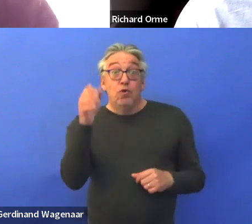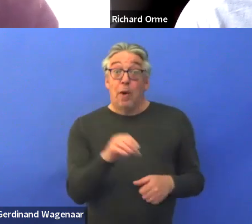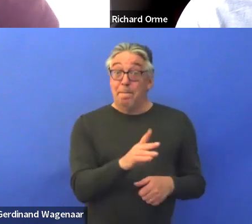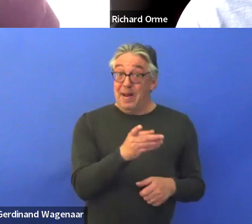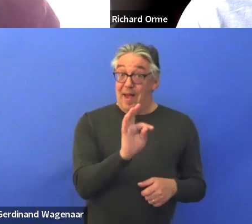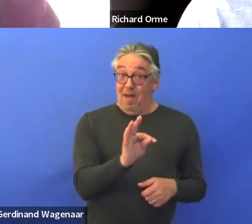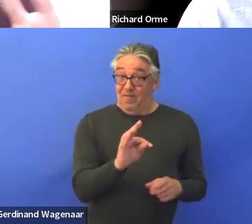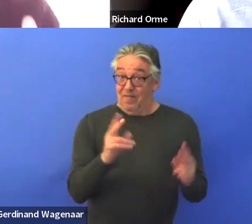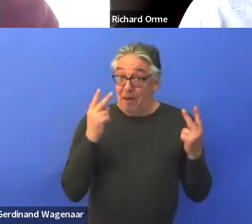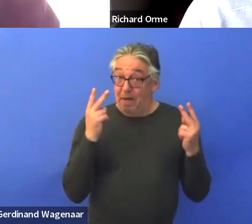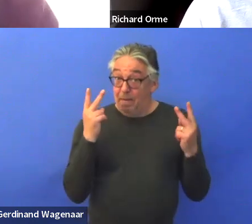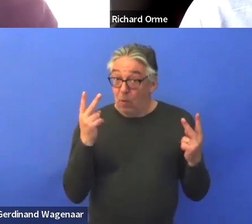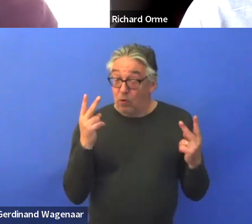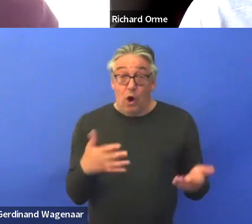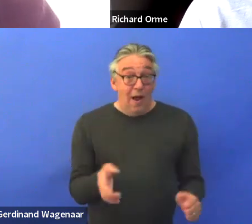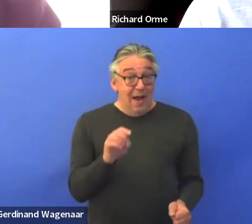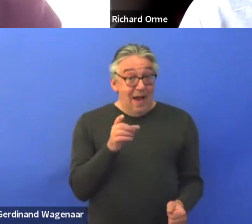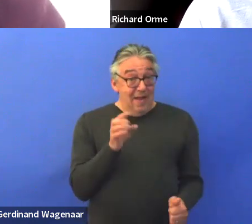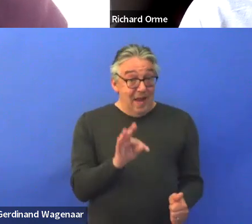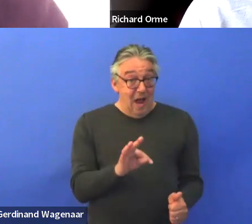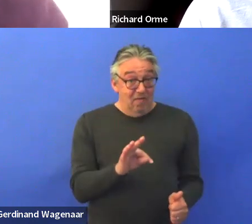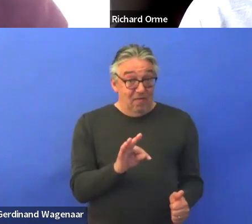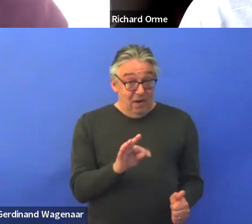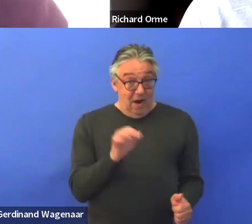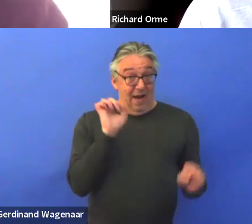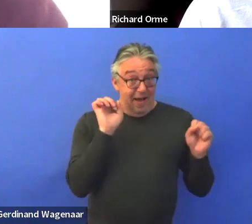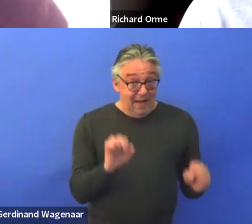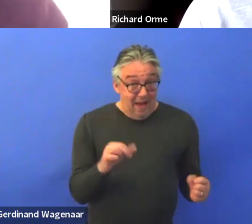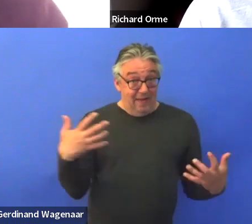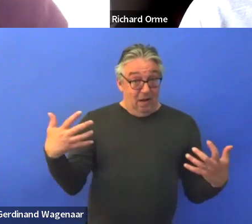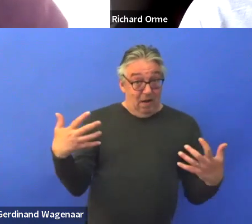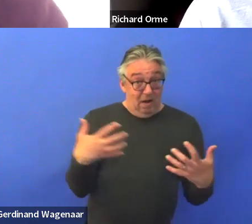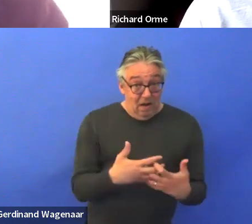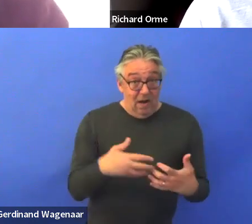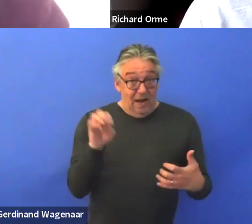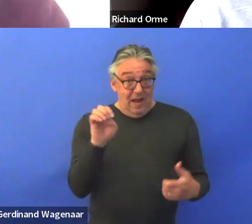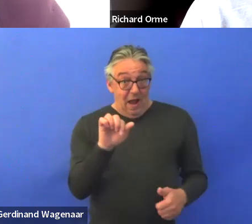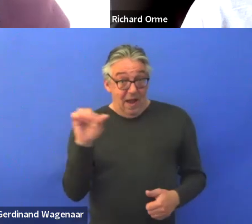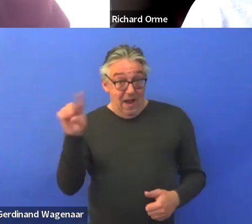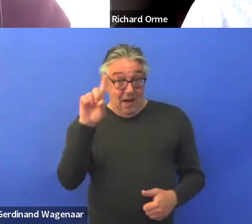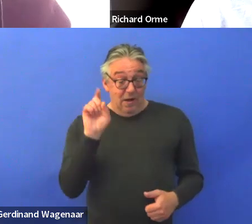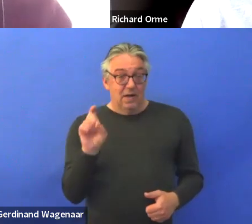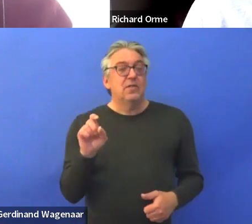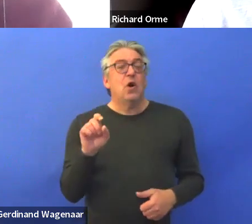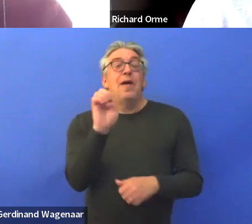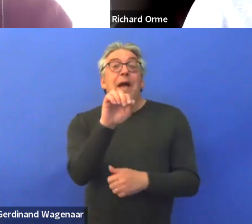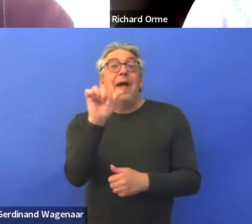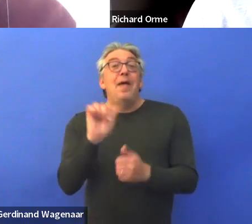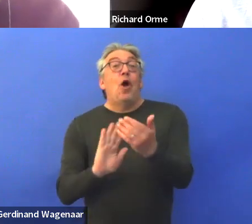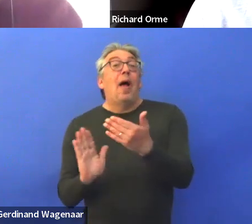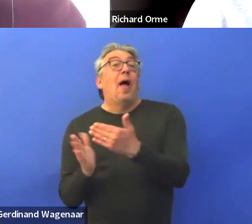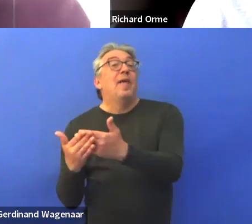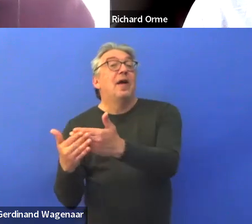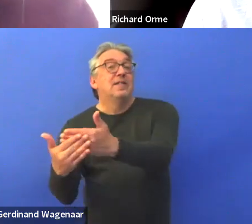they can or not comply with the legal requirements in the Accessibility Act, in the annex of the Accessibility Act. And many of